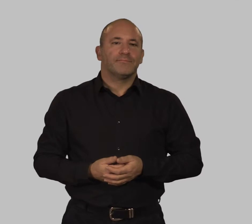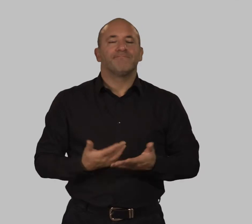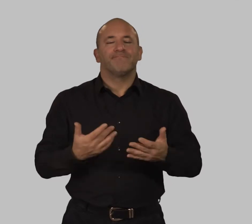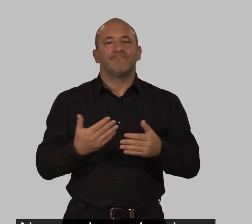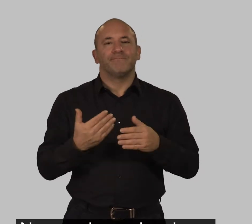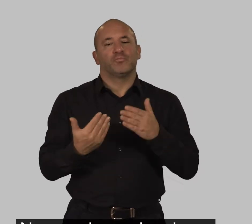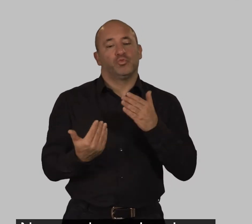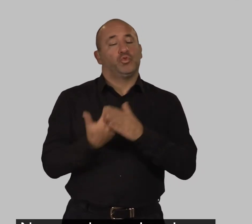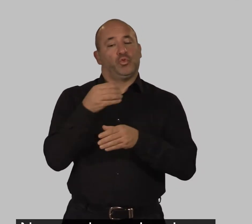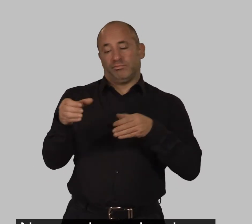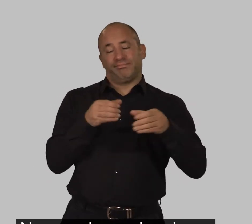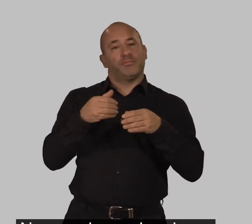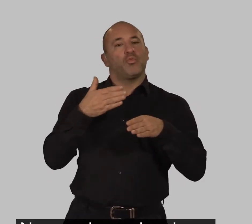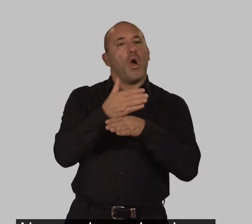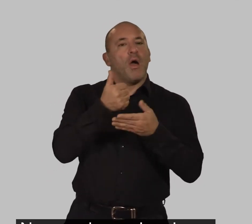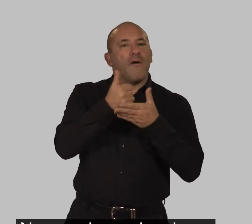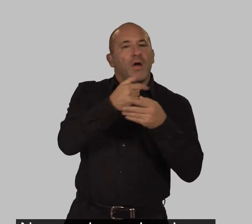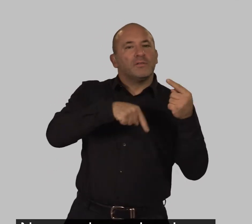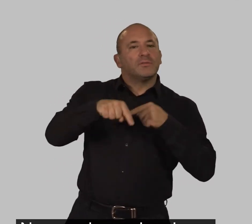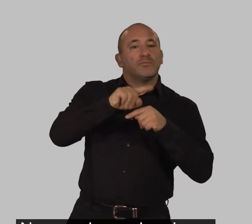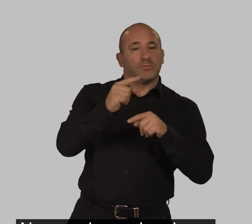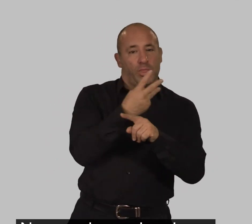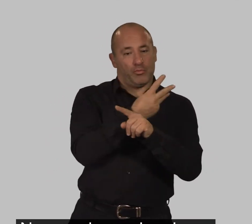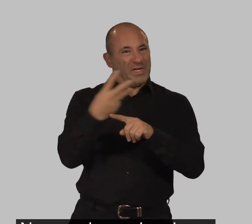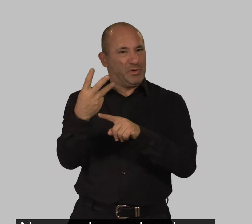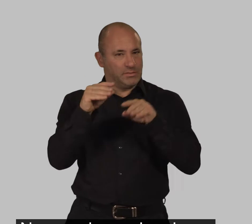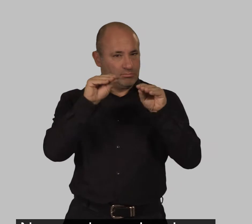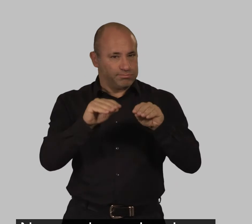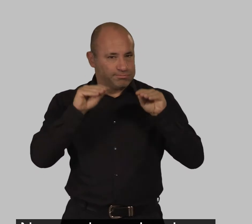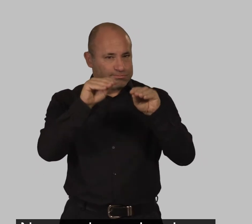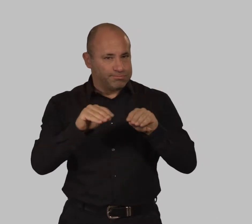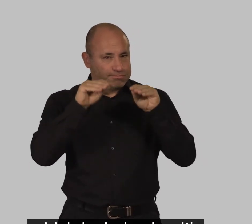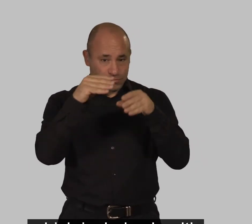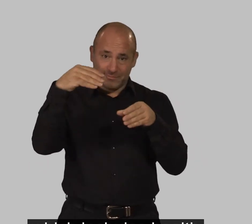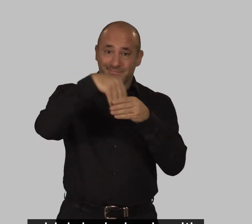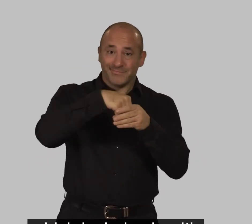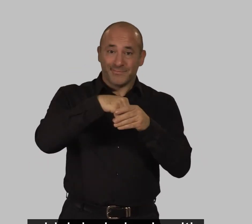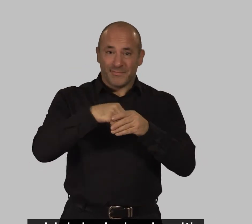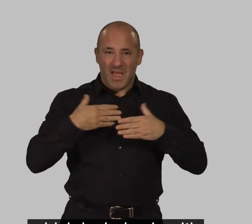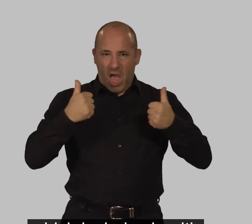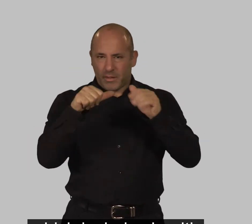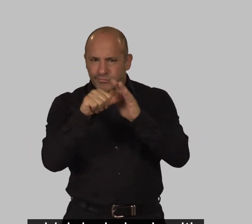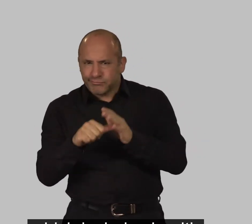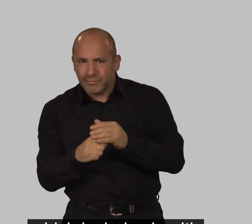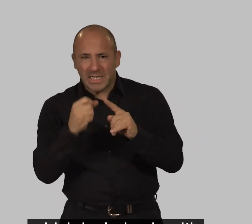New work coaches have 3 weeks of training, which includes health conditions and disabilities.